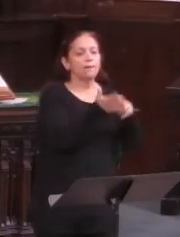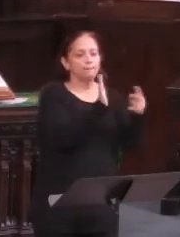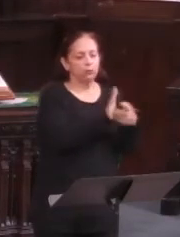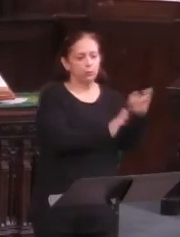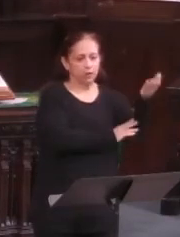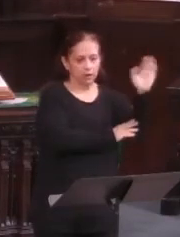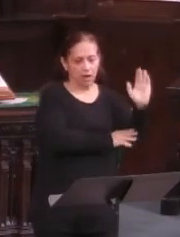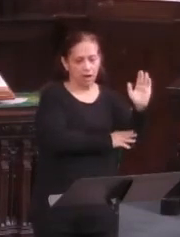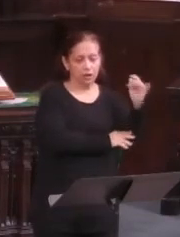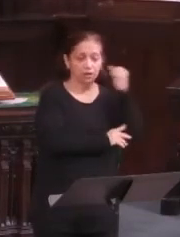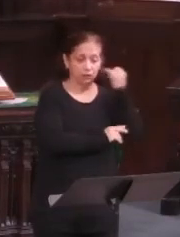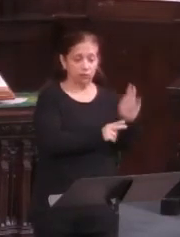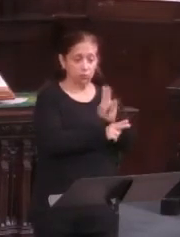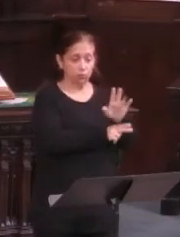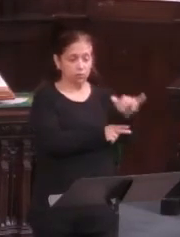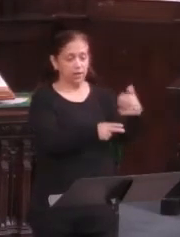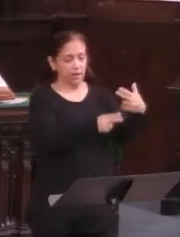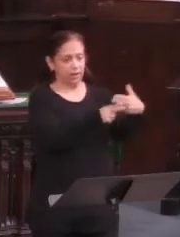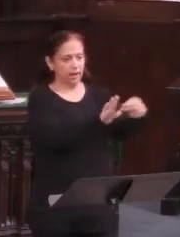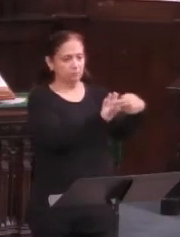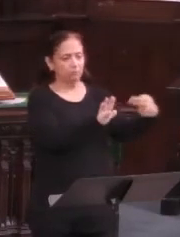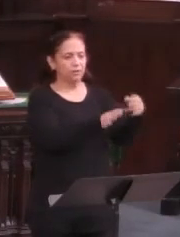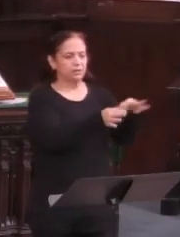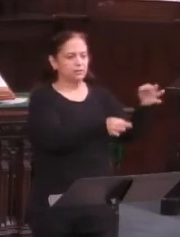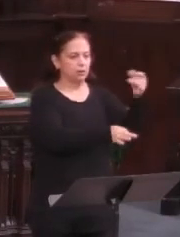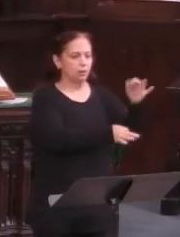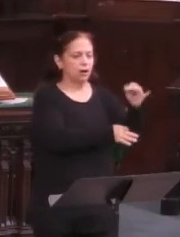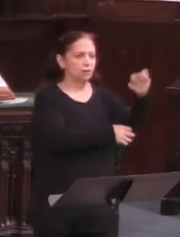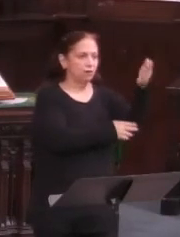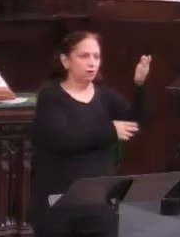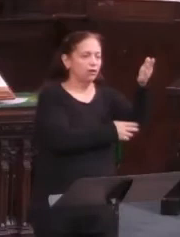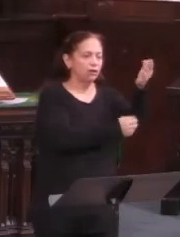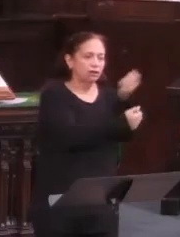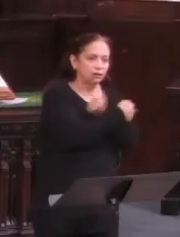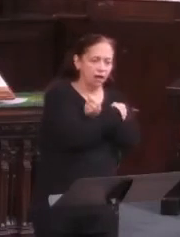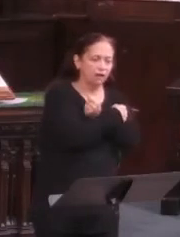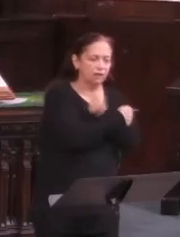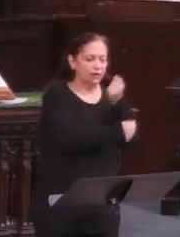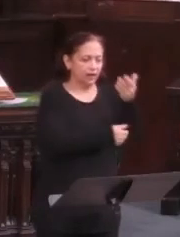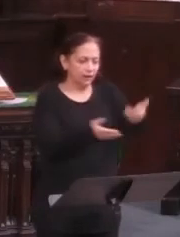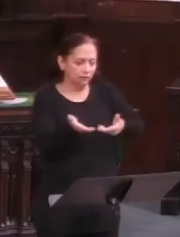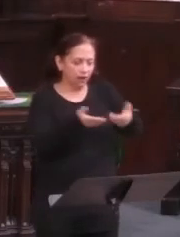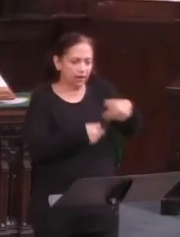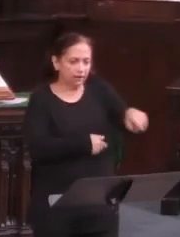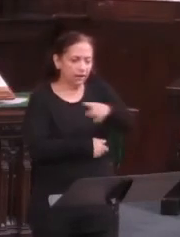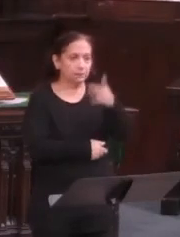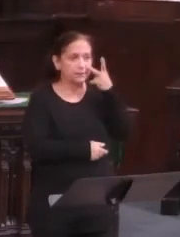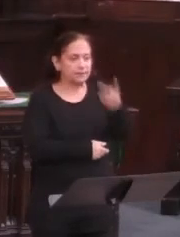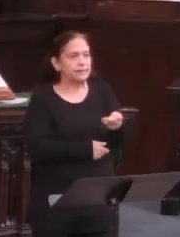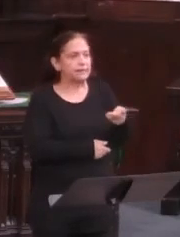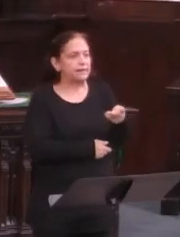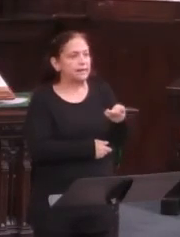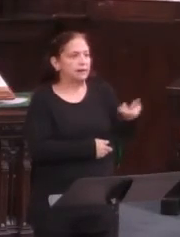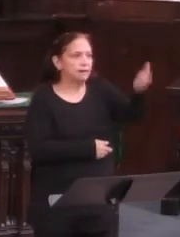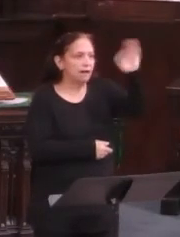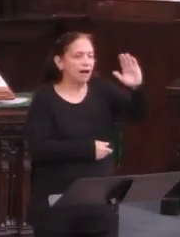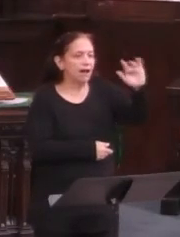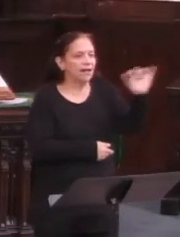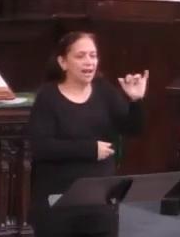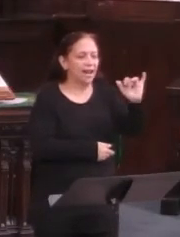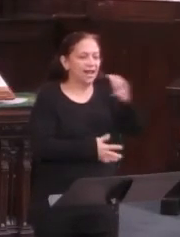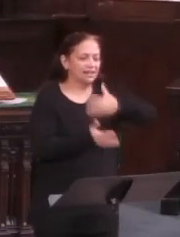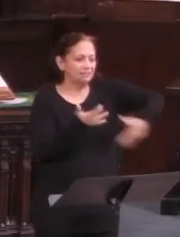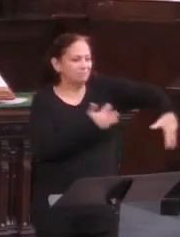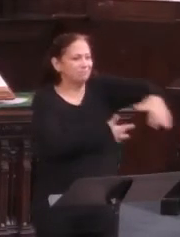God, inviting them to see God as the Spirit of Love within us, around us, and between